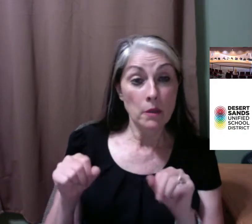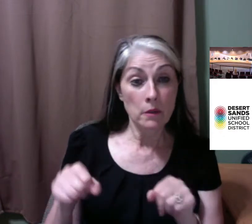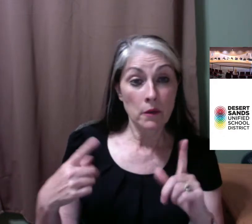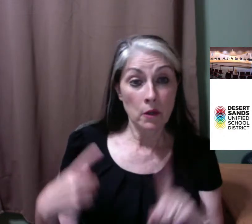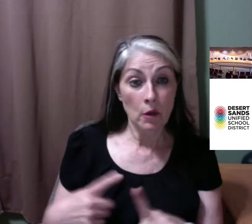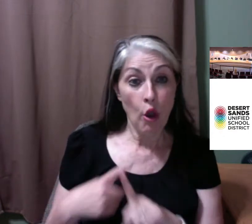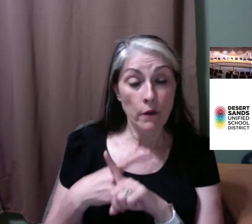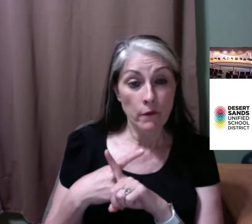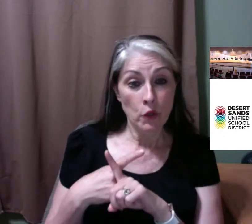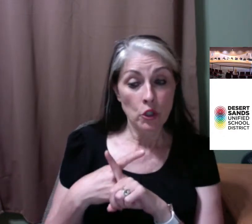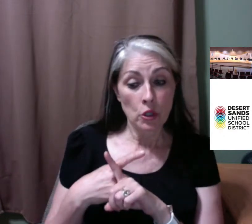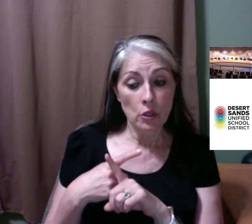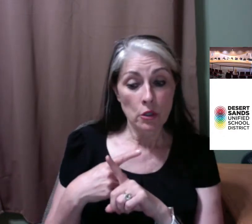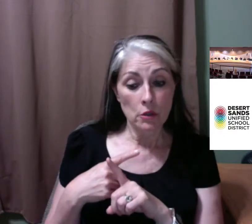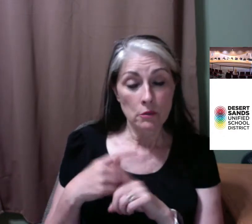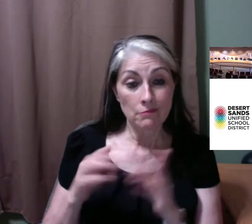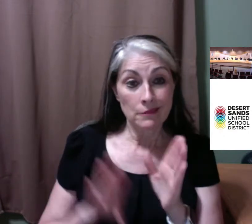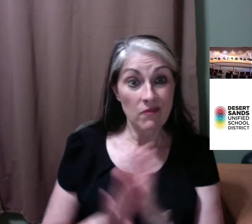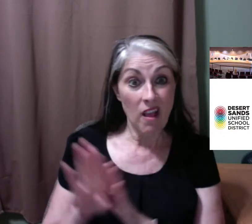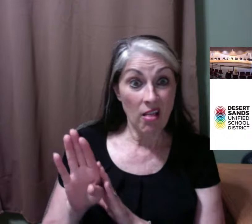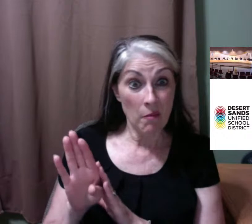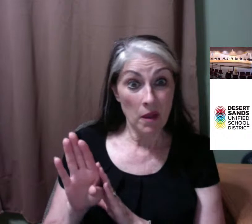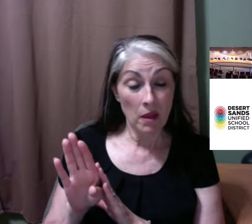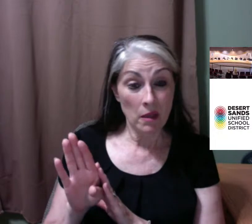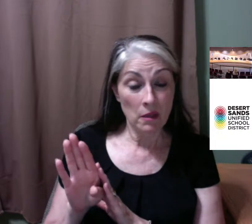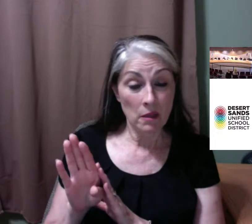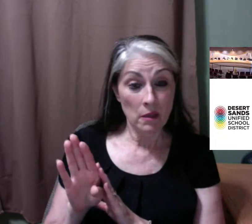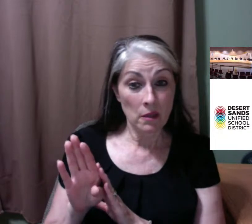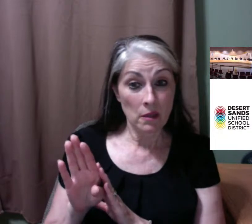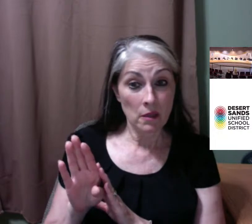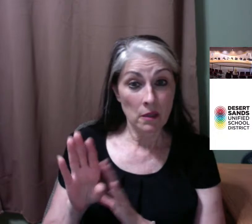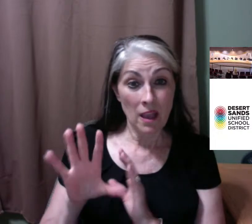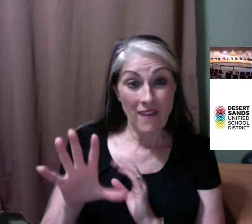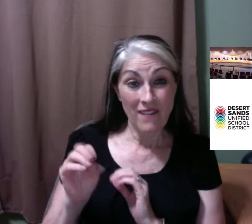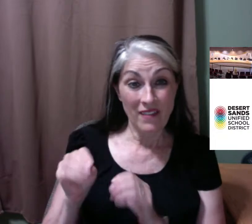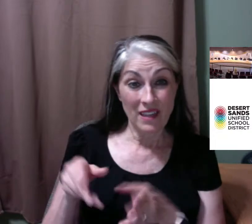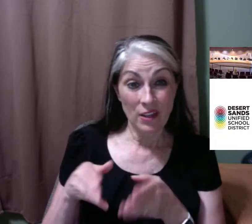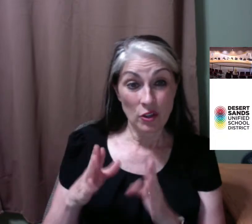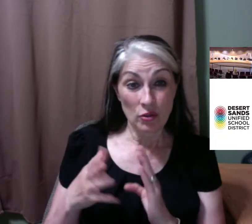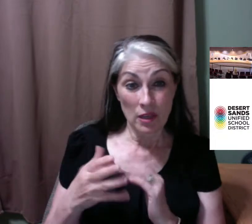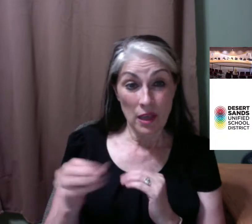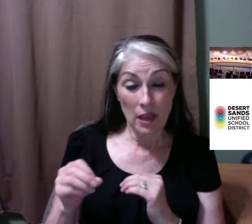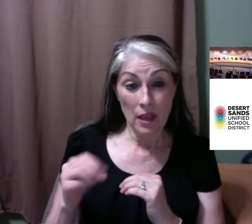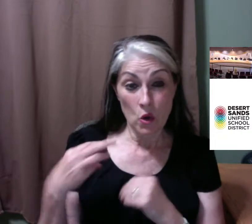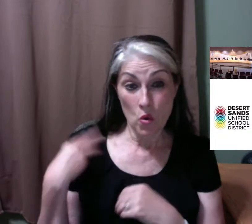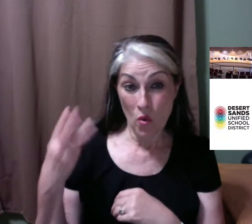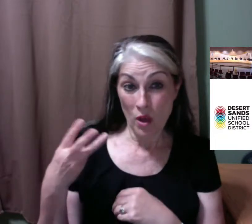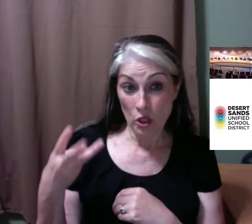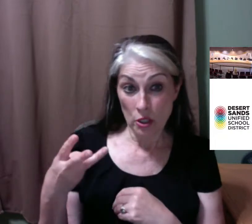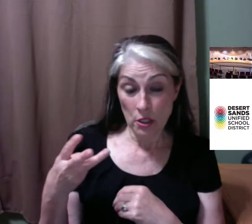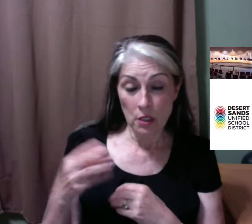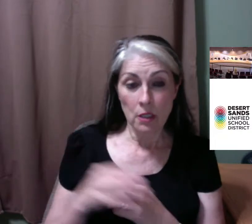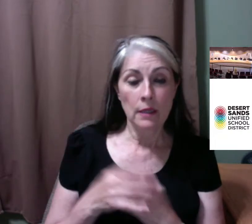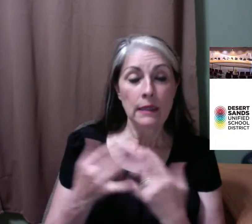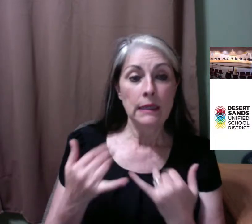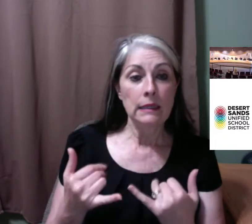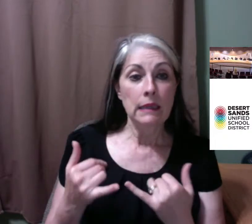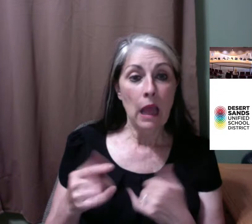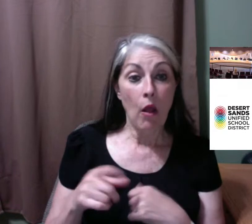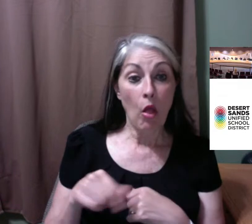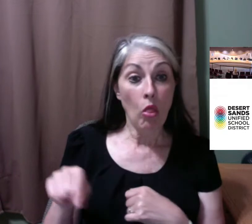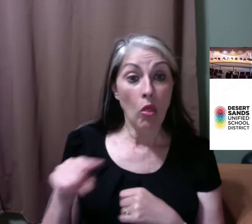controversial, development that is on 50th Street and Washington. Now, all of